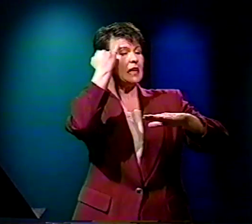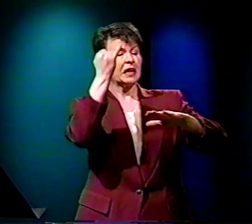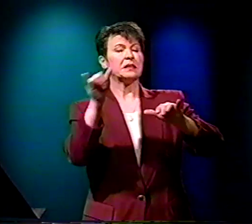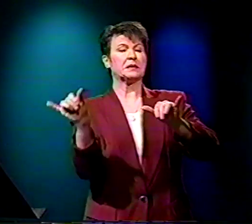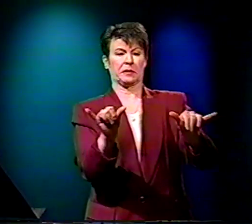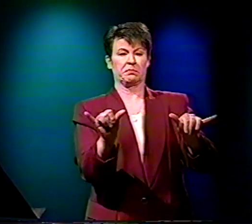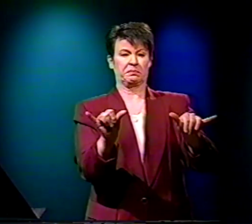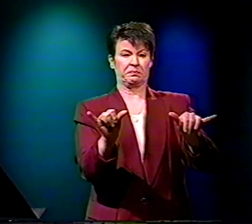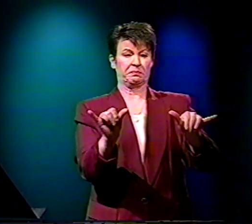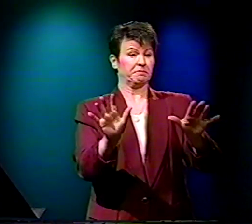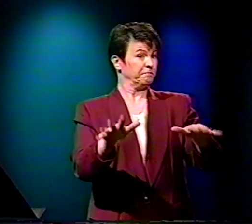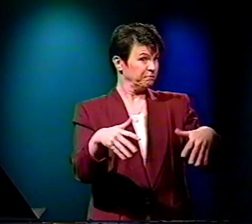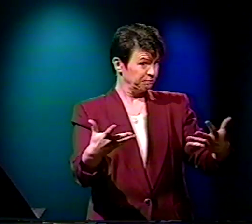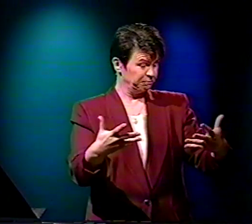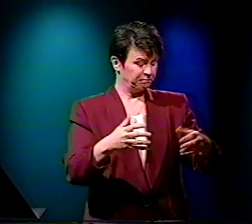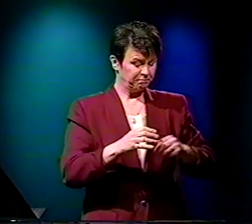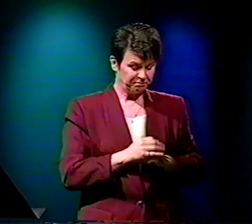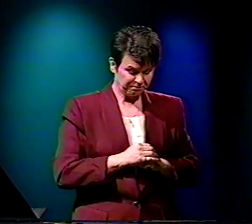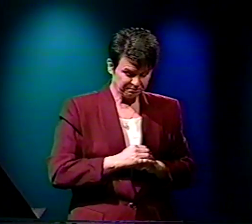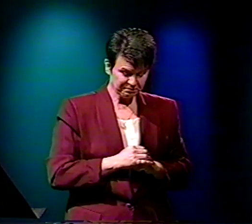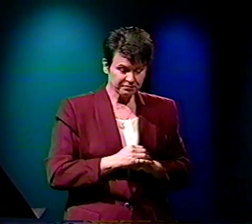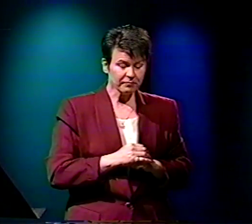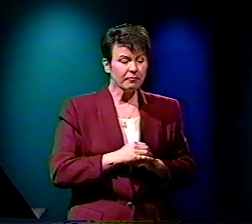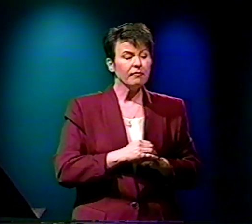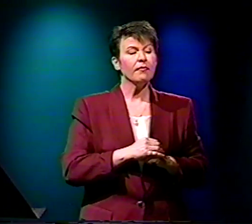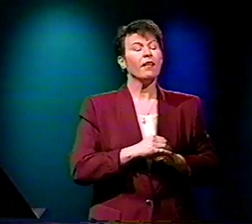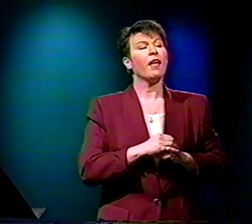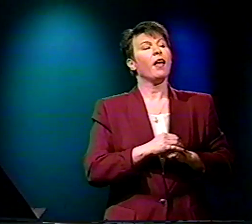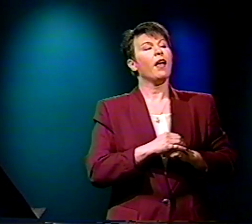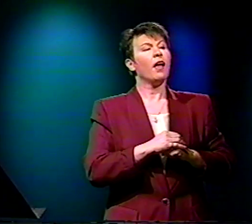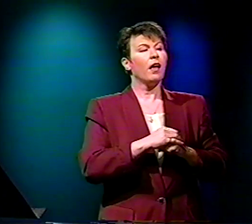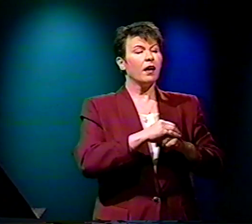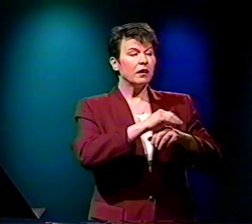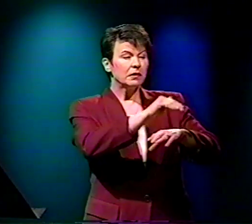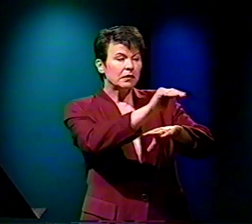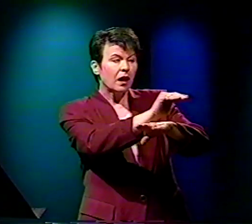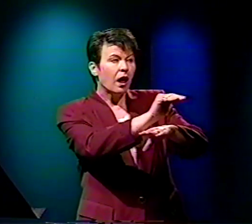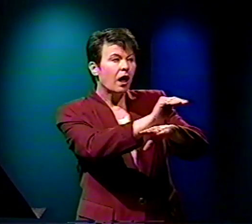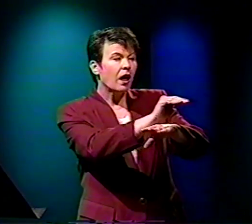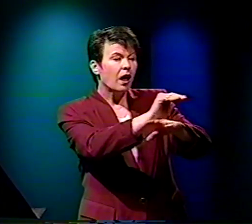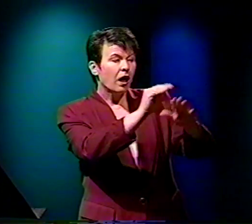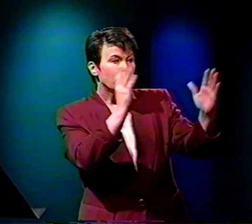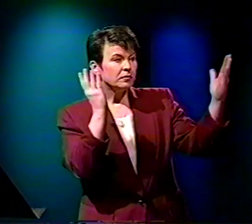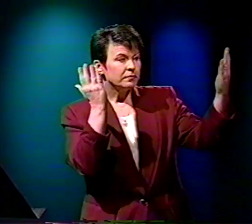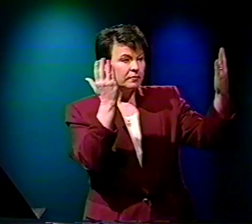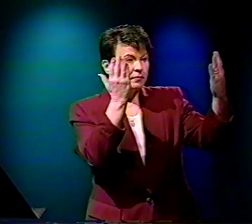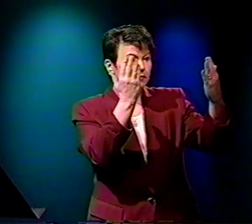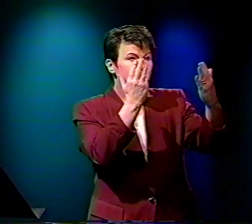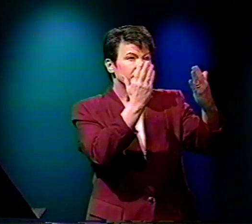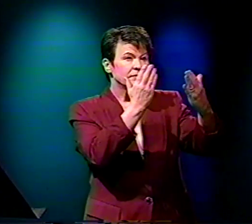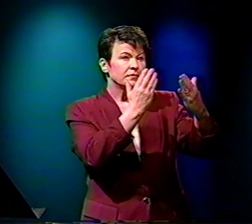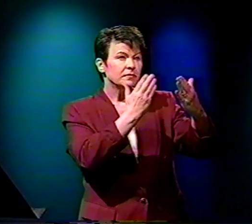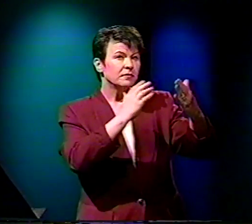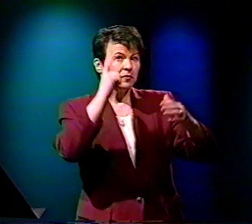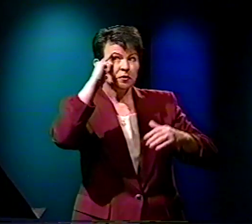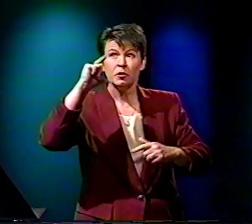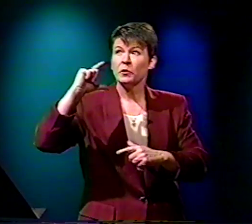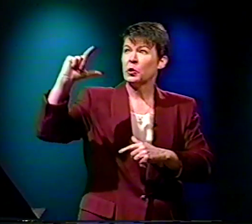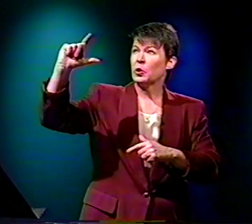versions of this story, but the basic concepts of this story remain the same, regardless of its version. We have a dark